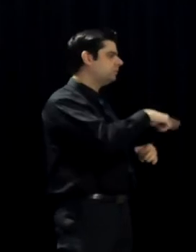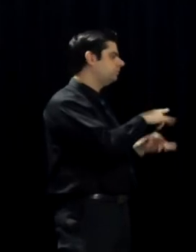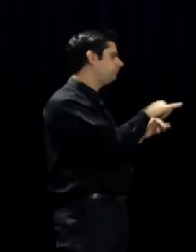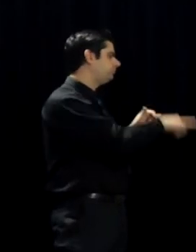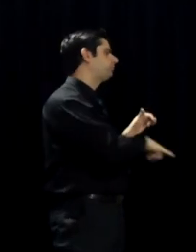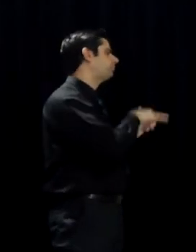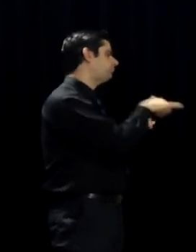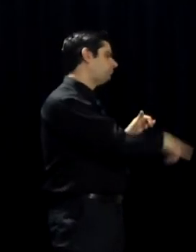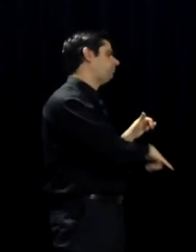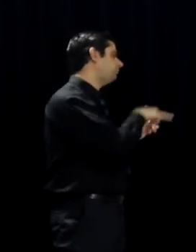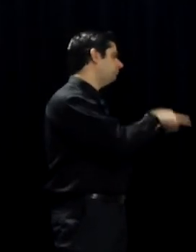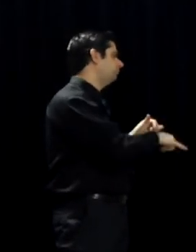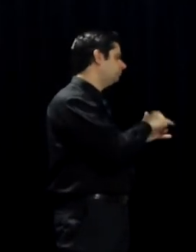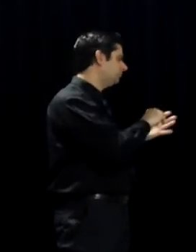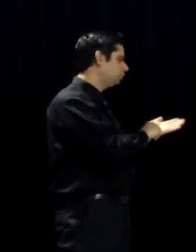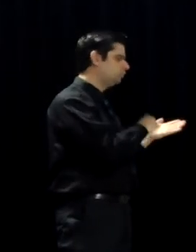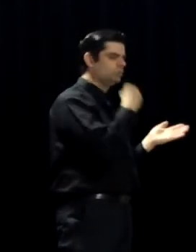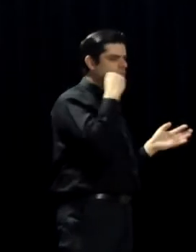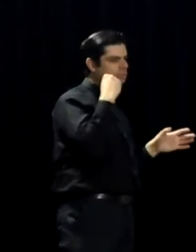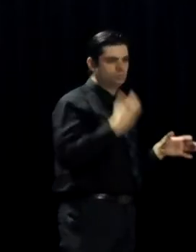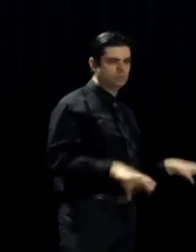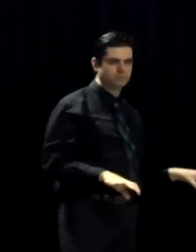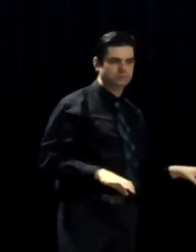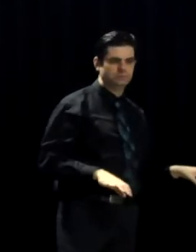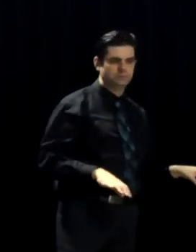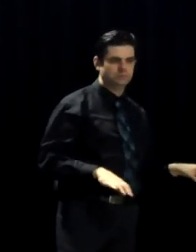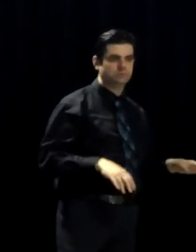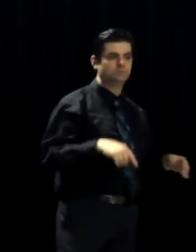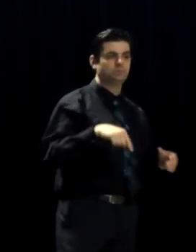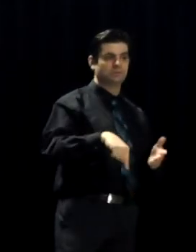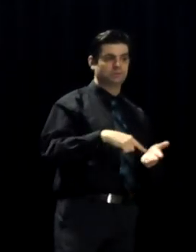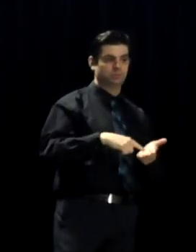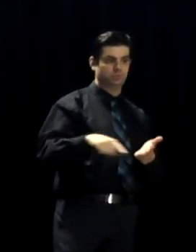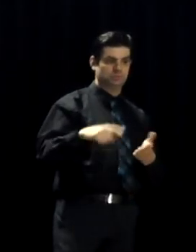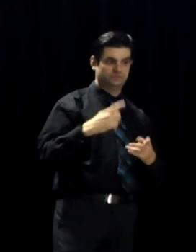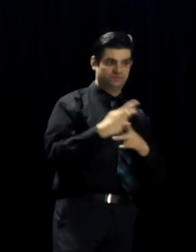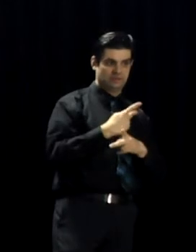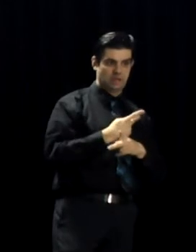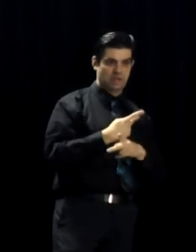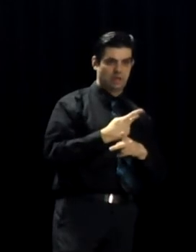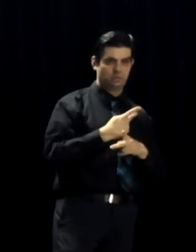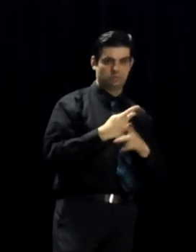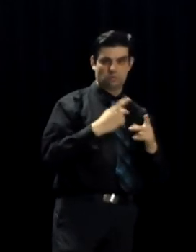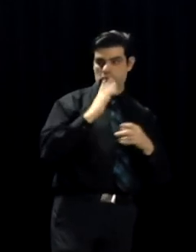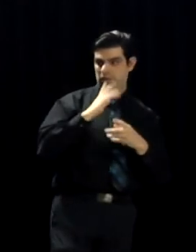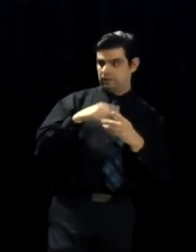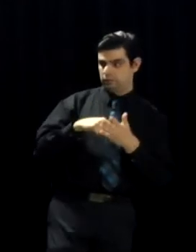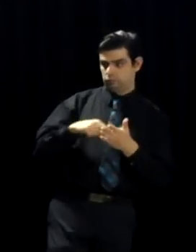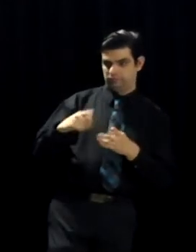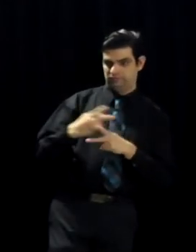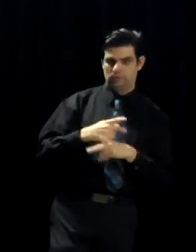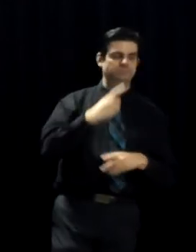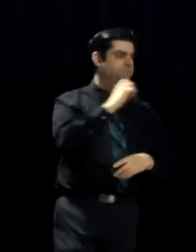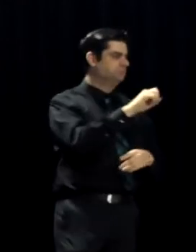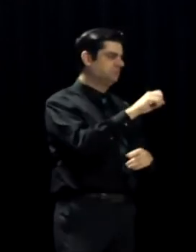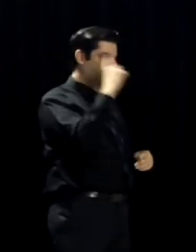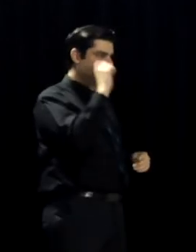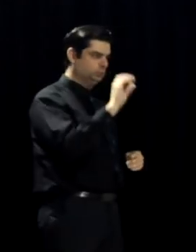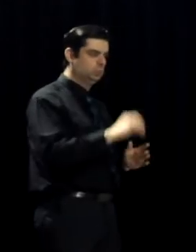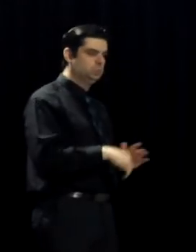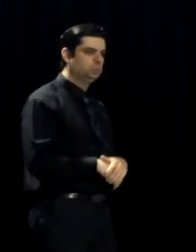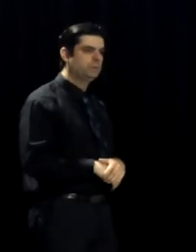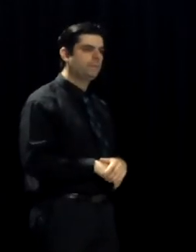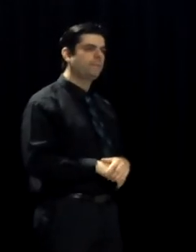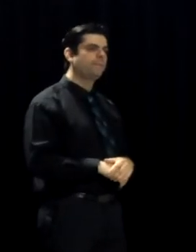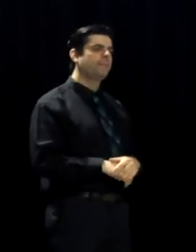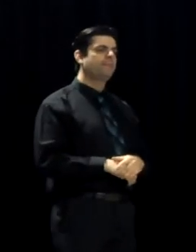by midweek? Or? Yeah, we will. Okay. We'll get this done. Good. You mentioned the remote testing